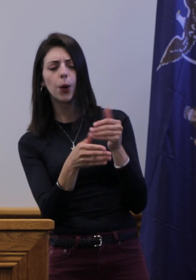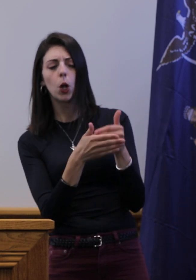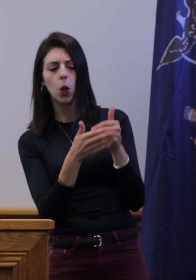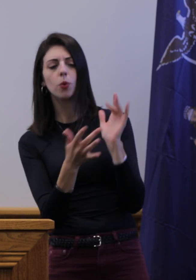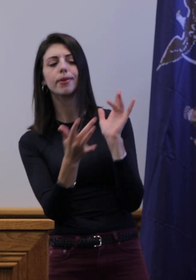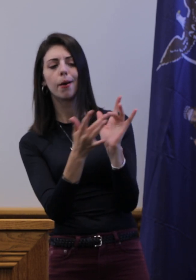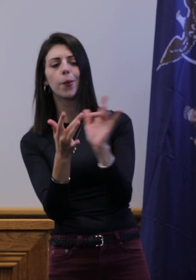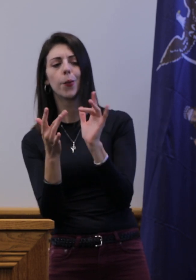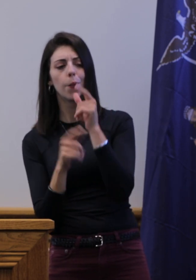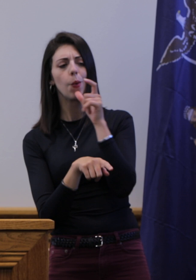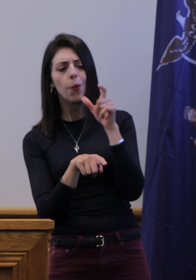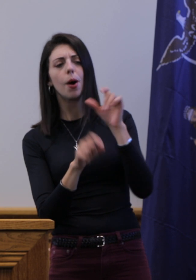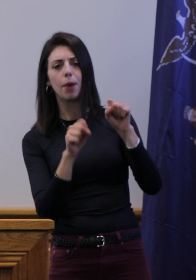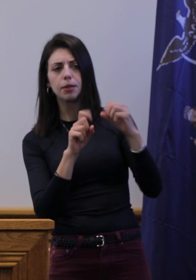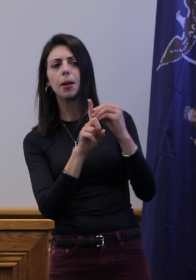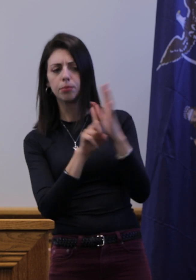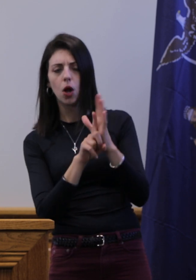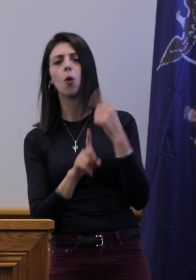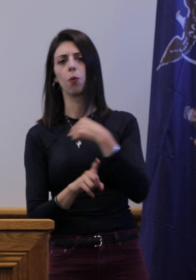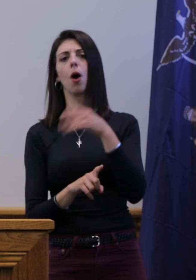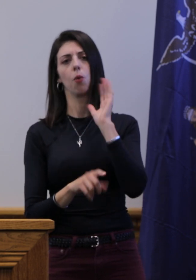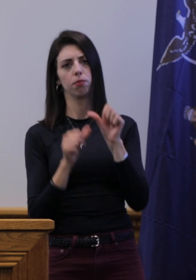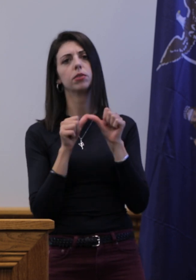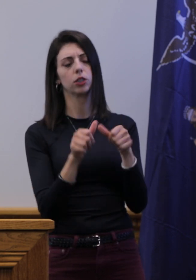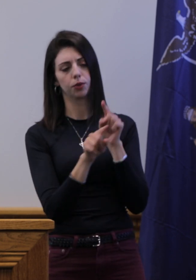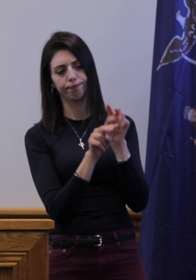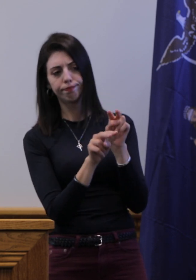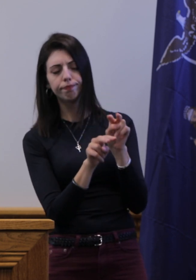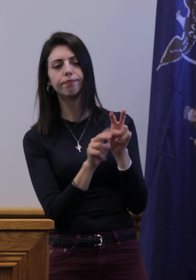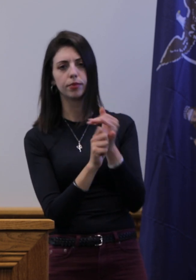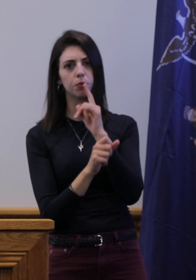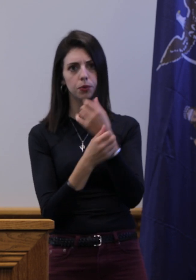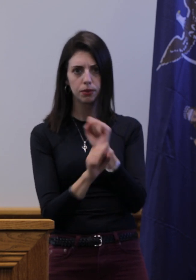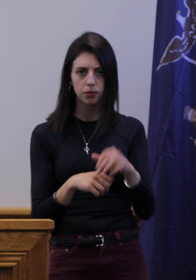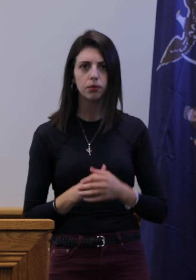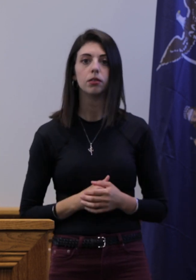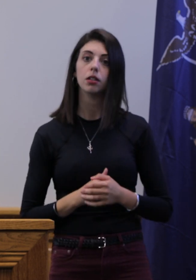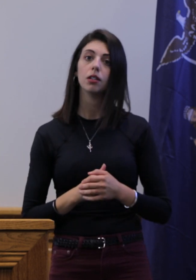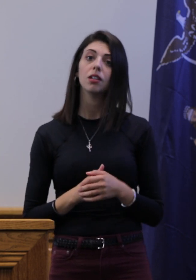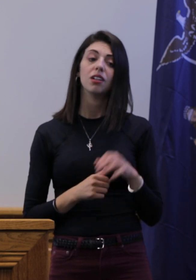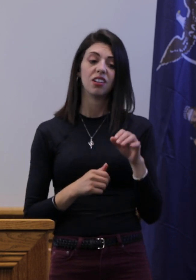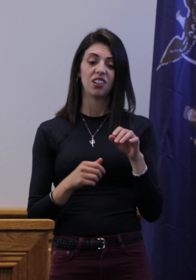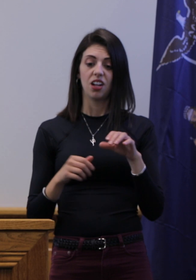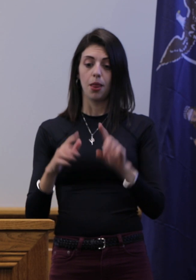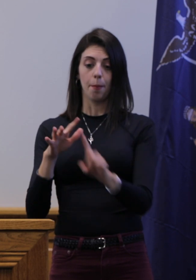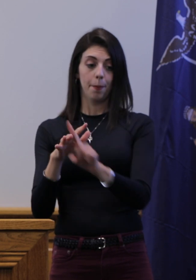contacts and will continue to monitor them. This is an important reminder that all of us need to take personal